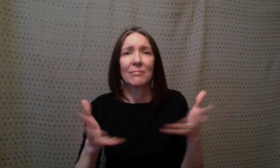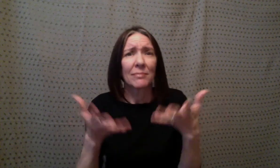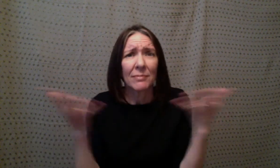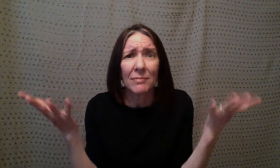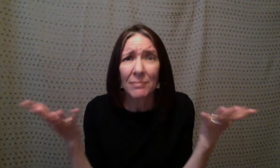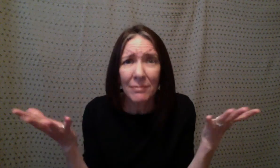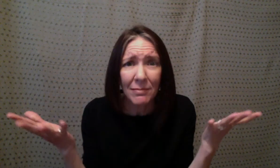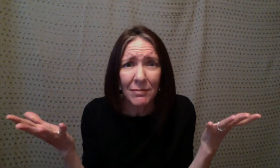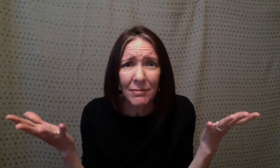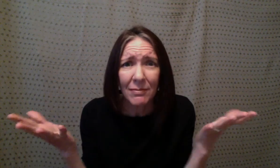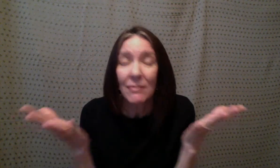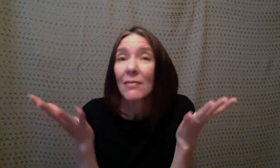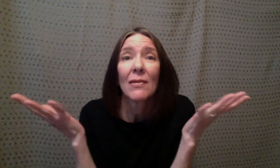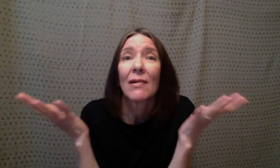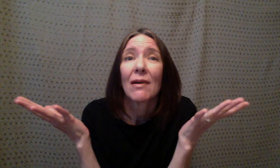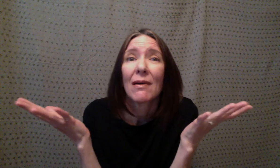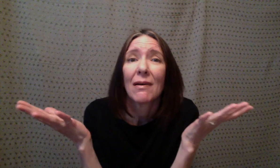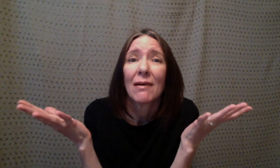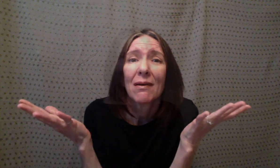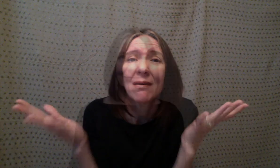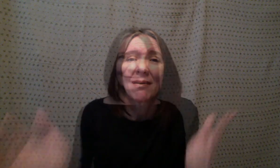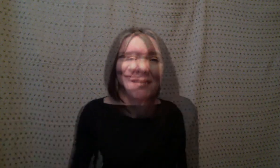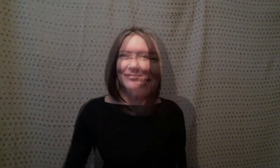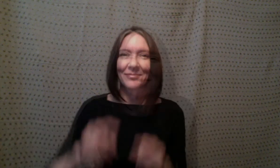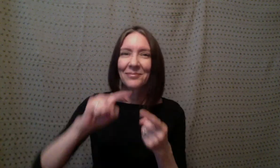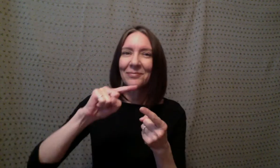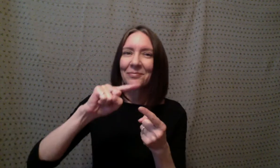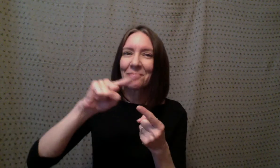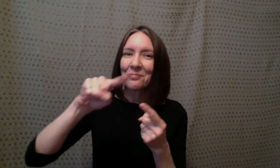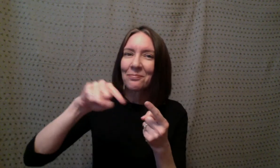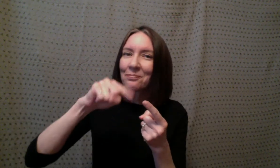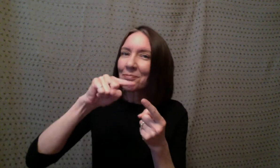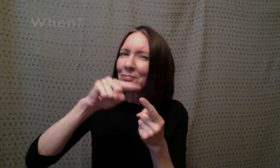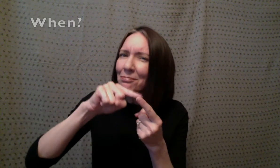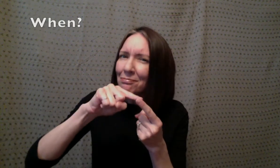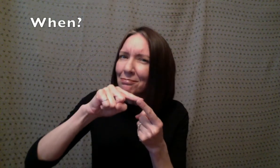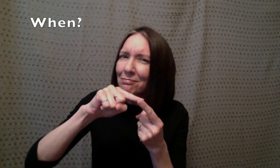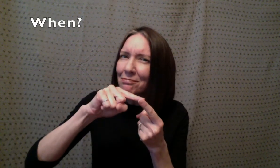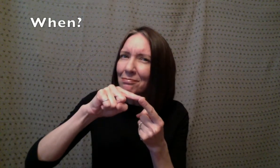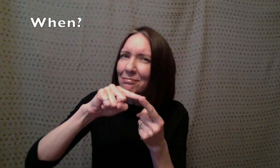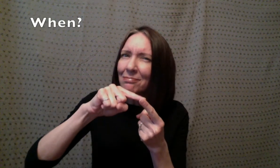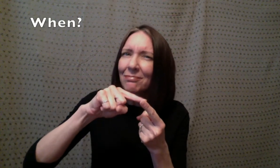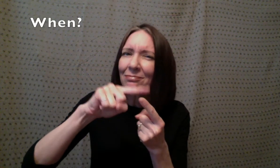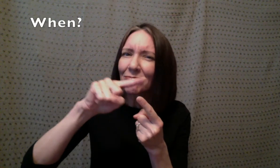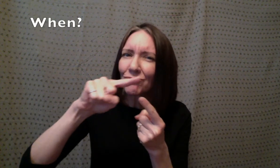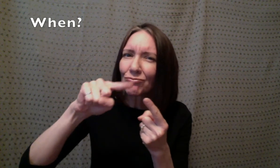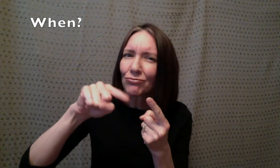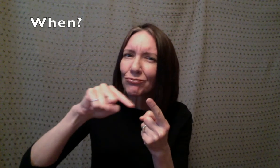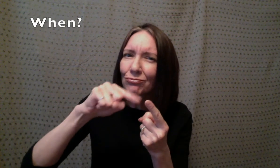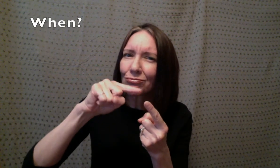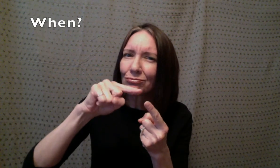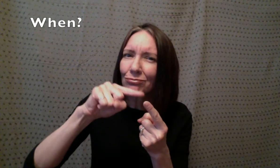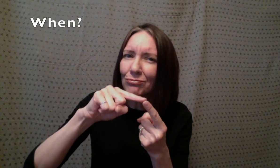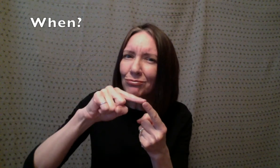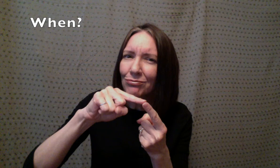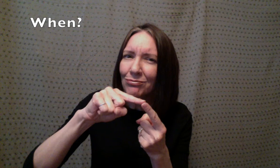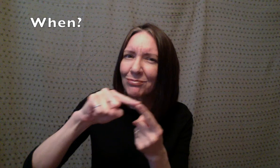palm. But this is the one we're using now. What? This is the sign for when. One index finger makes a